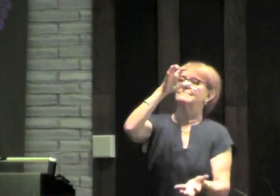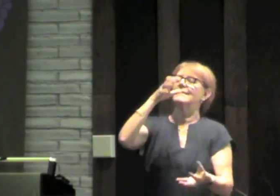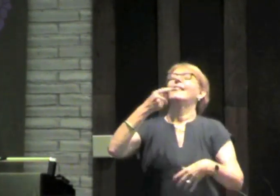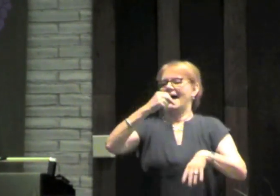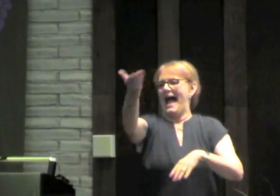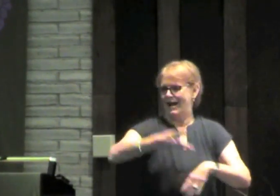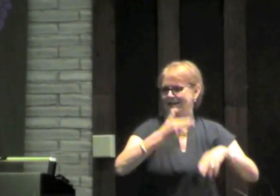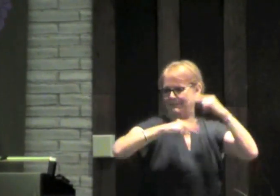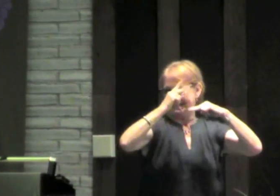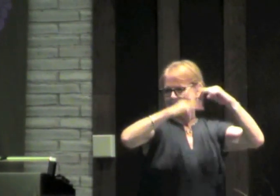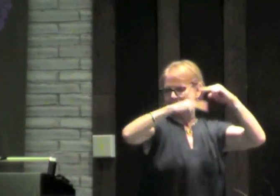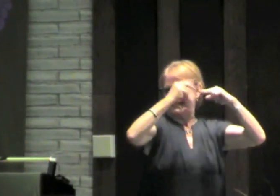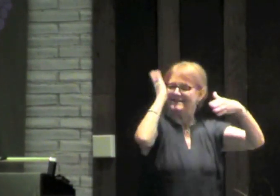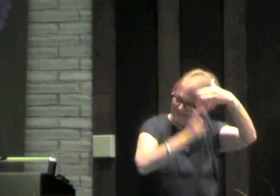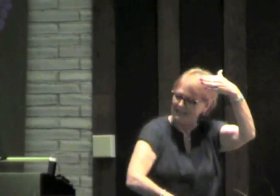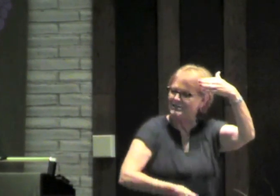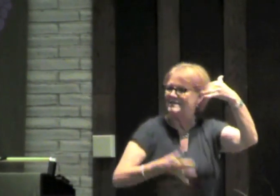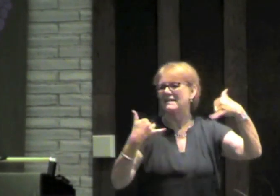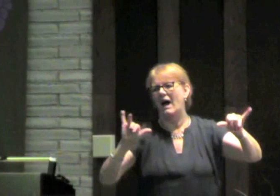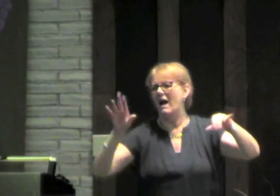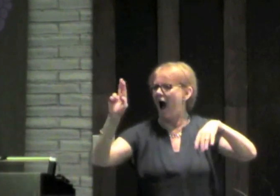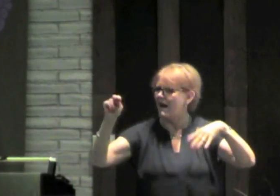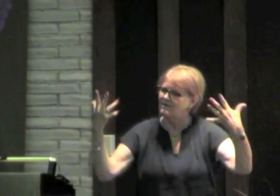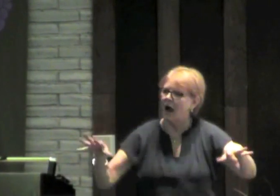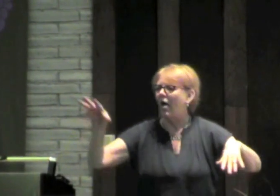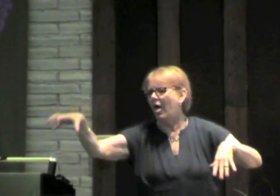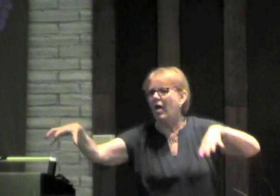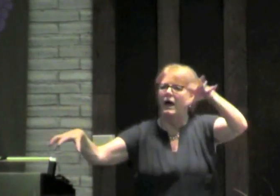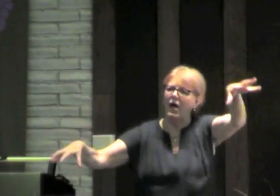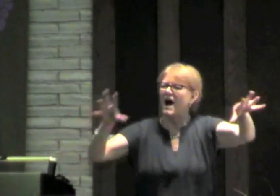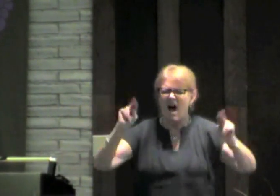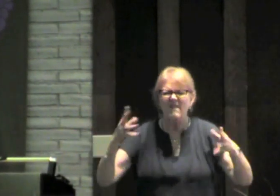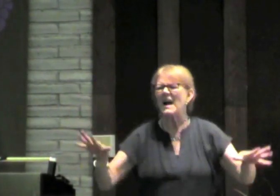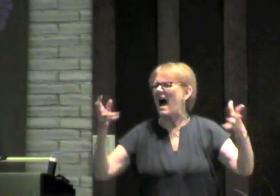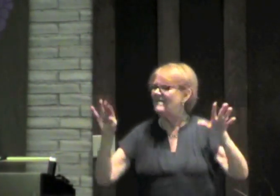going into debt at all. They wait until they have enough funds put aside, and then they hire builders to come in.